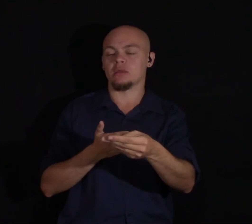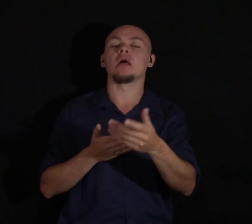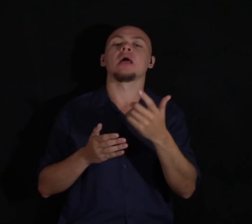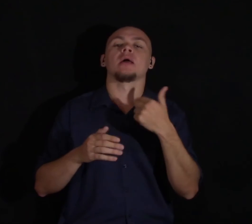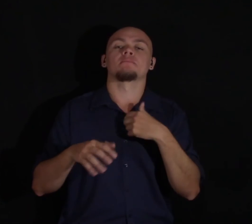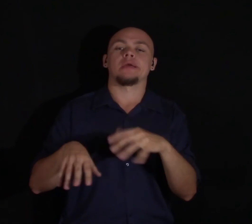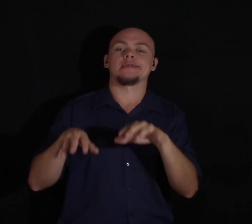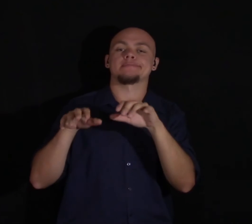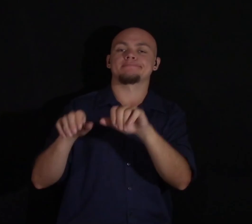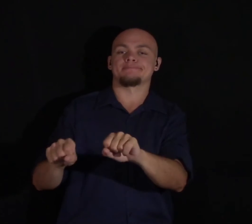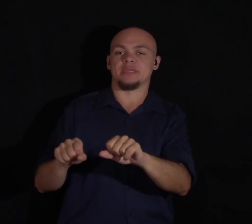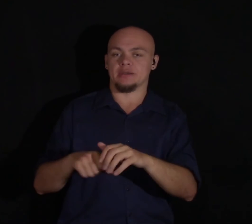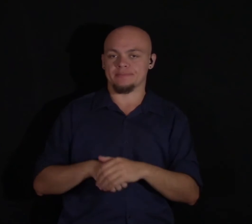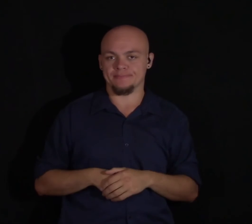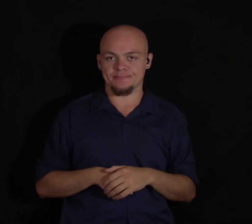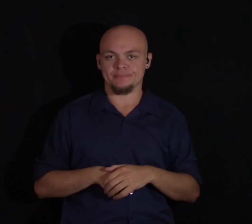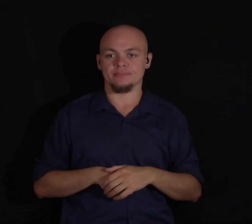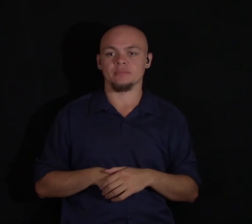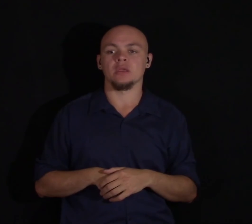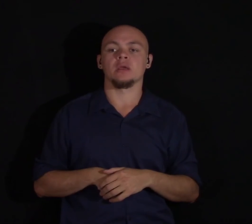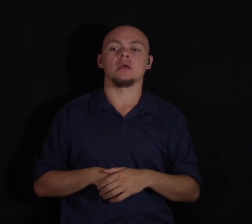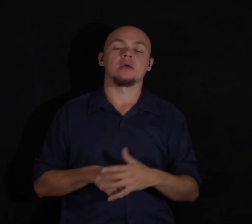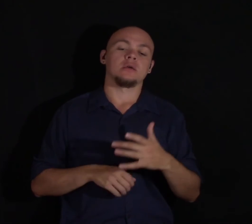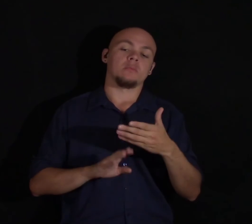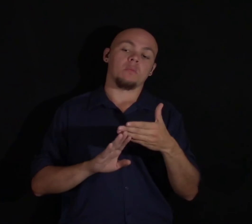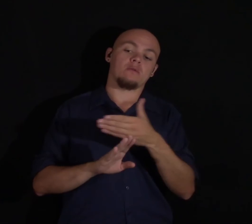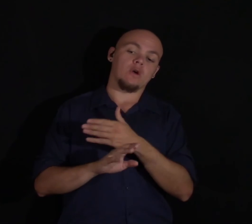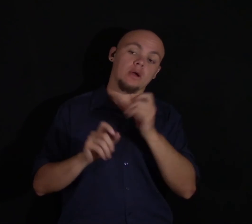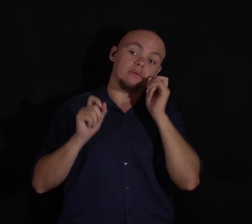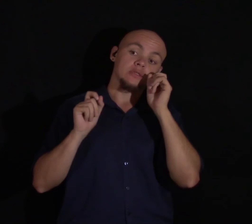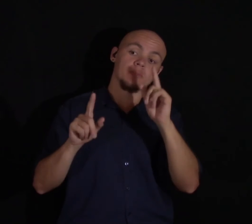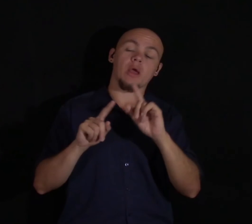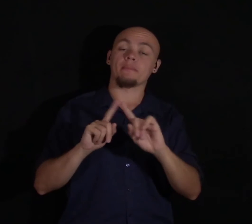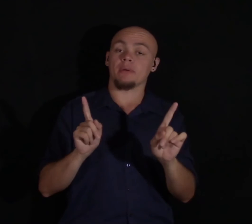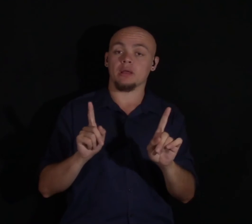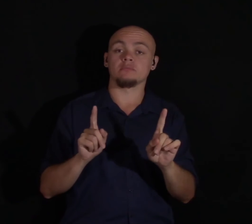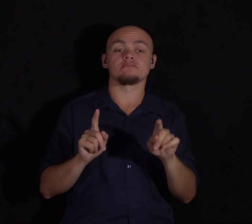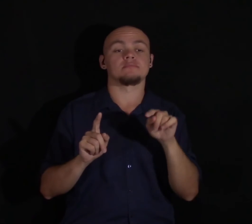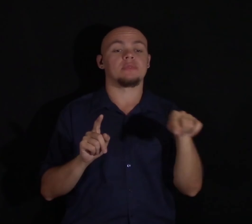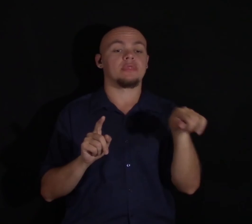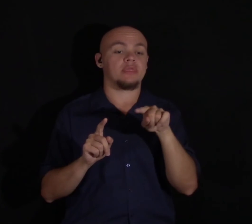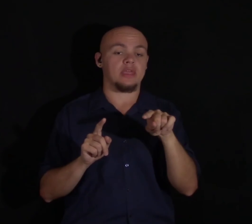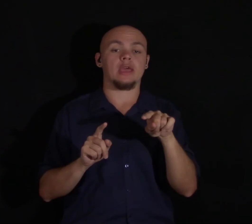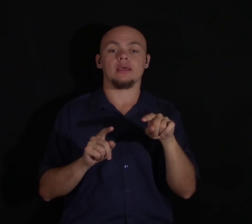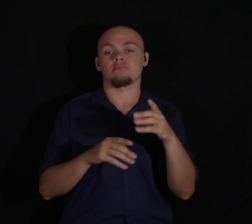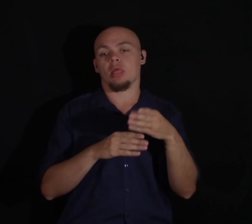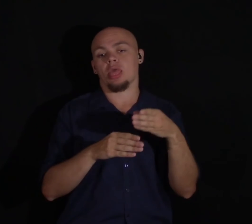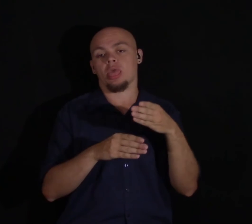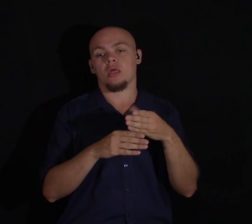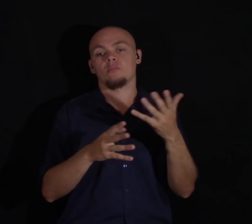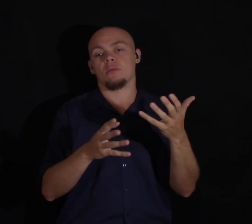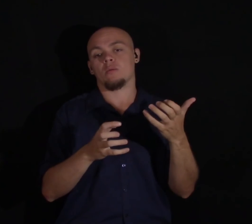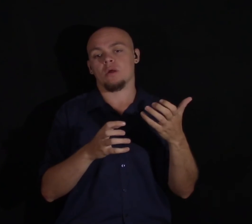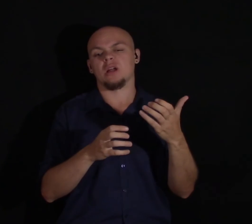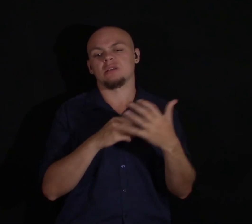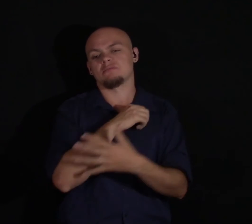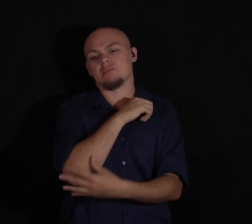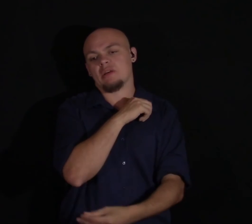have occasioned some surprise, had not all the senses of the cottagers been benumbed by want and squalid poverty. As